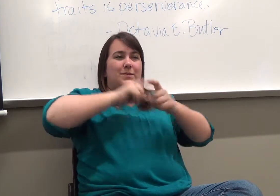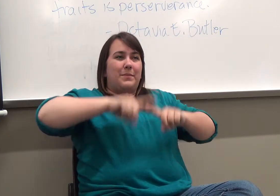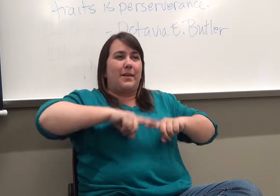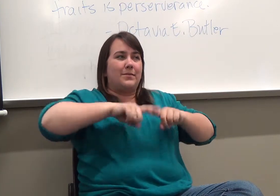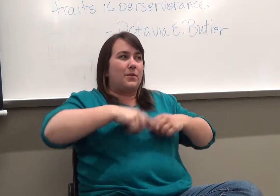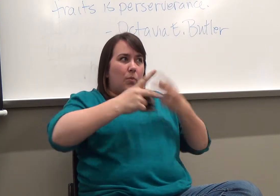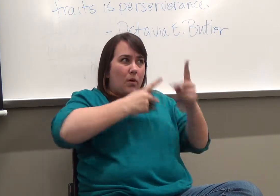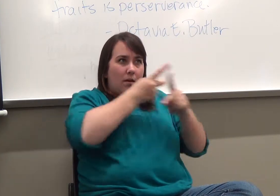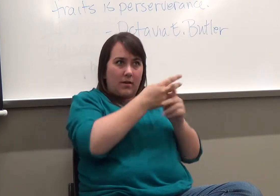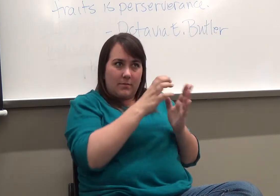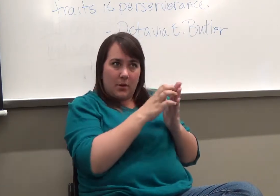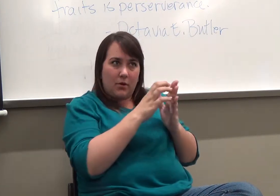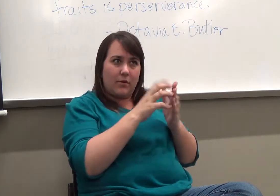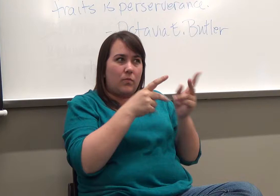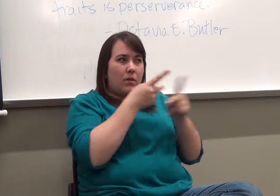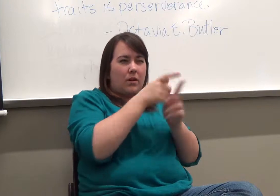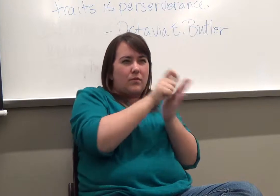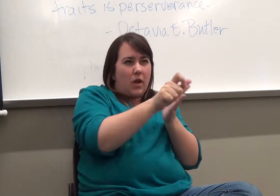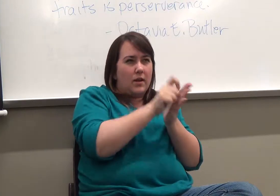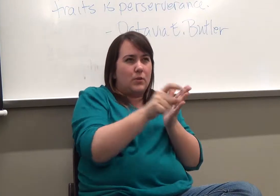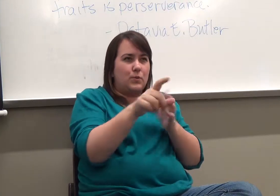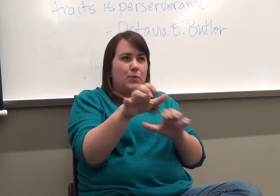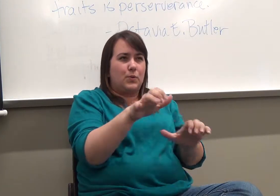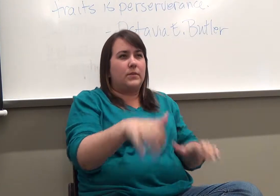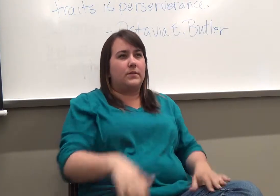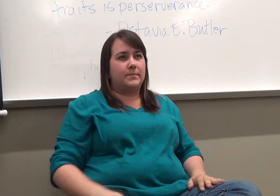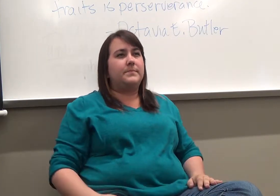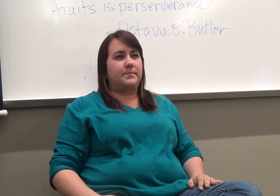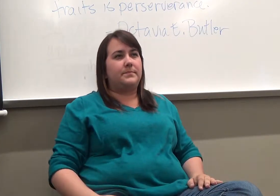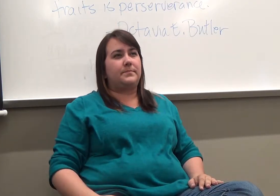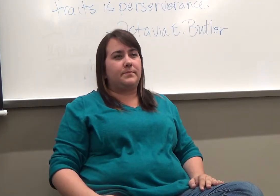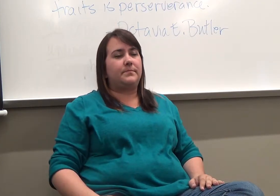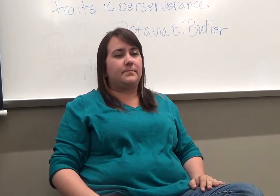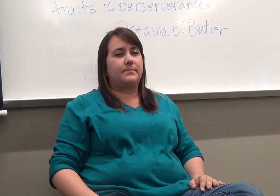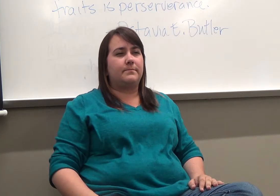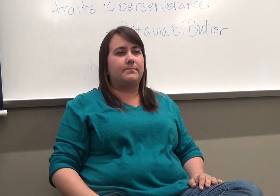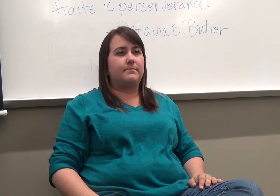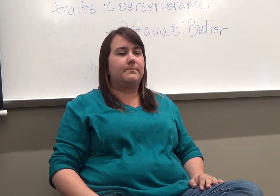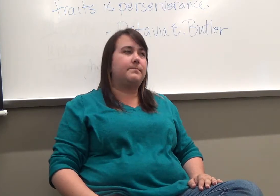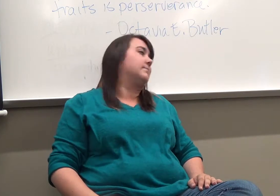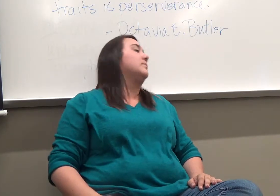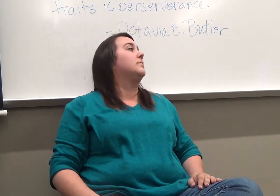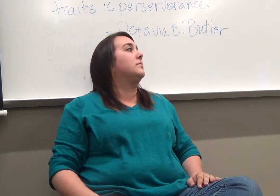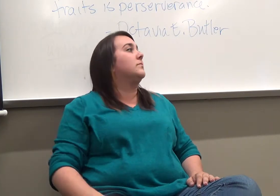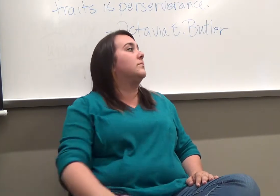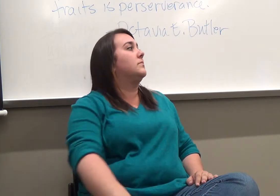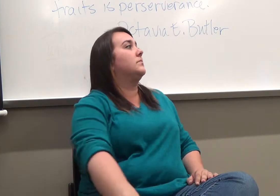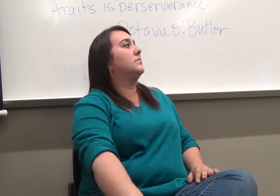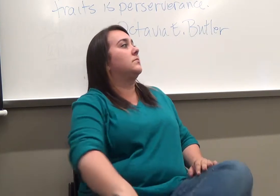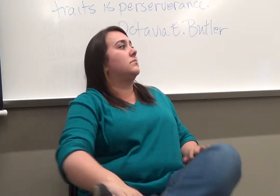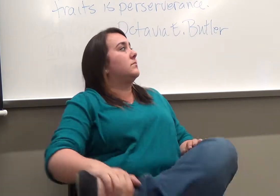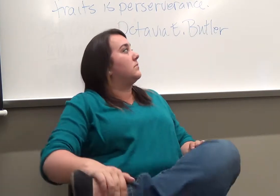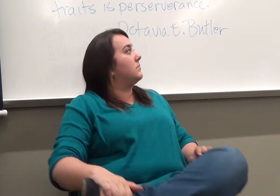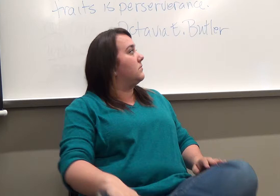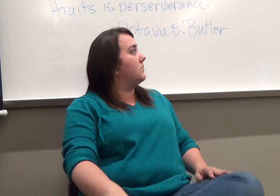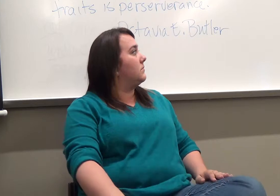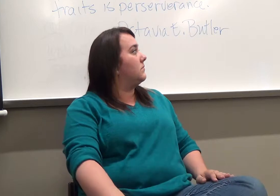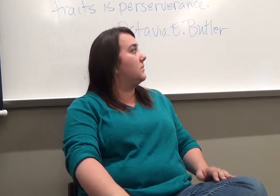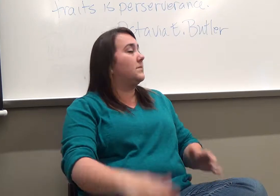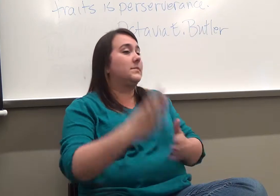going to depend on the type of paragraph you're writing, okay? Then some paragraphs have